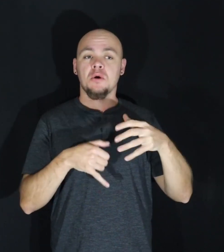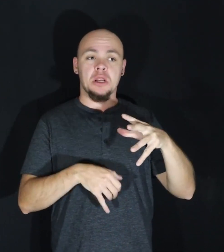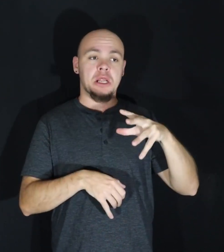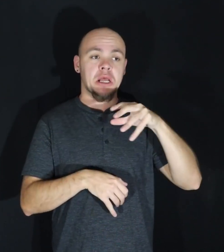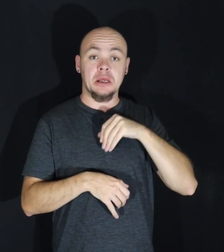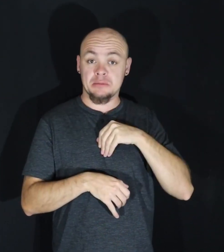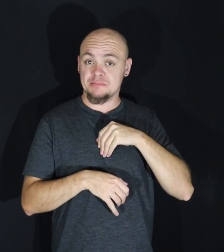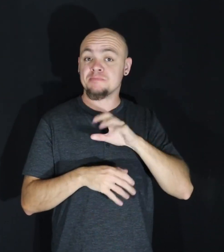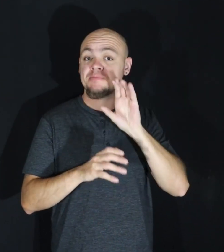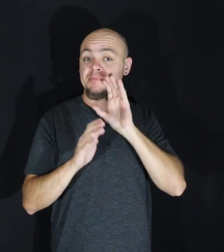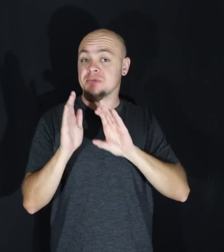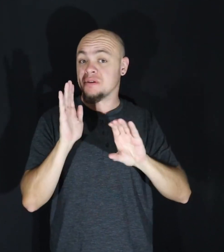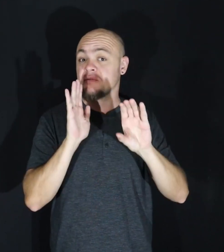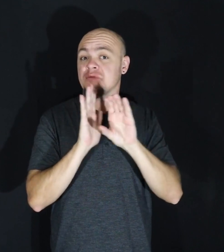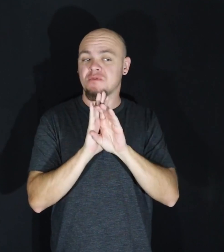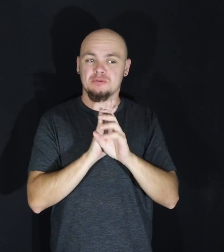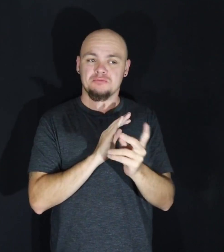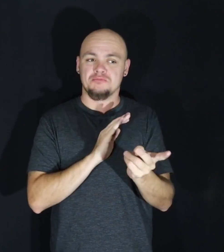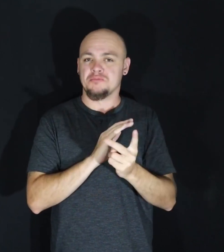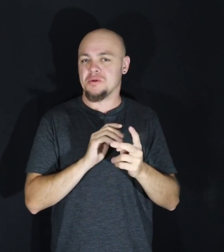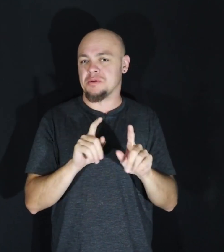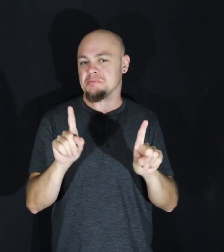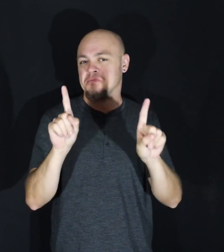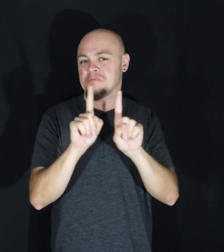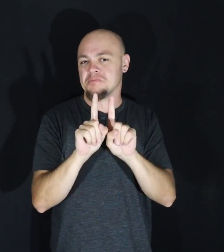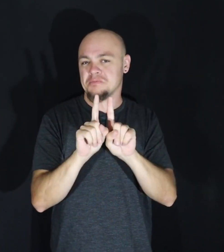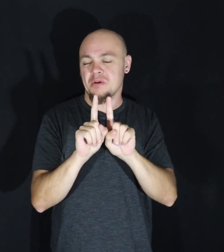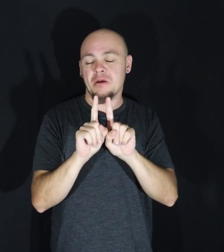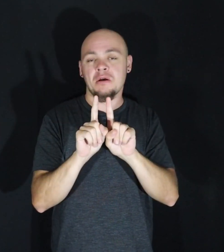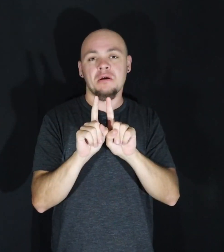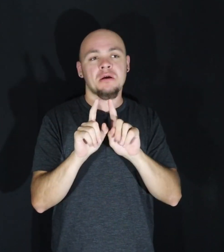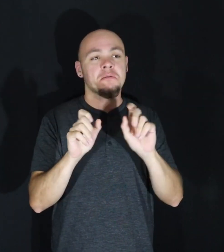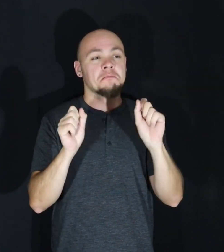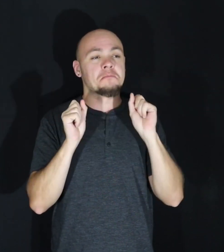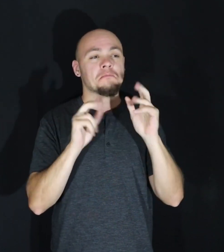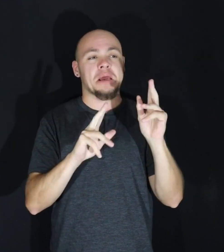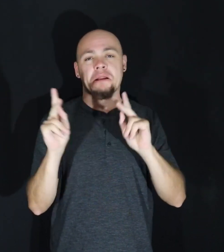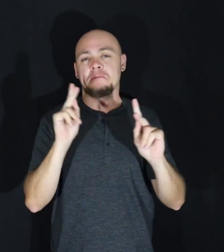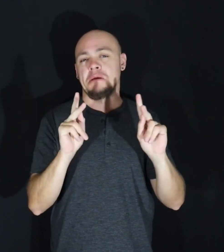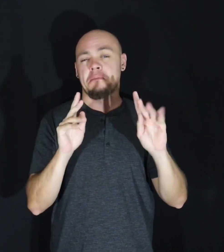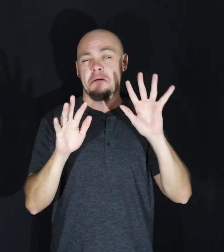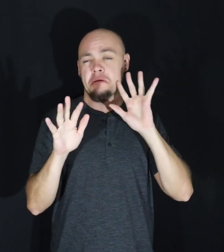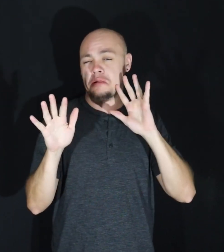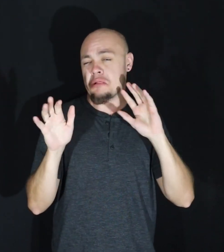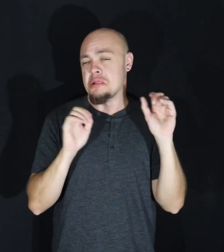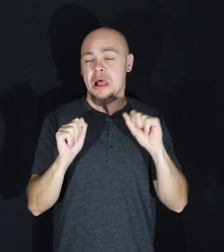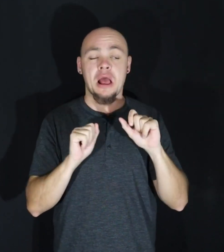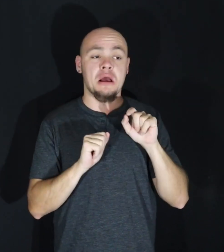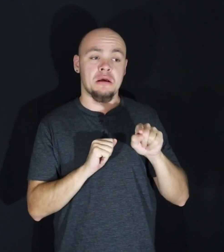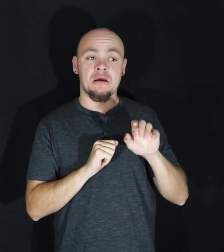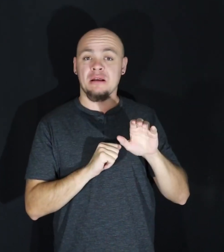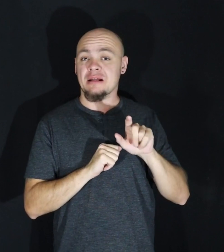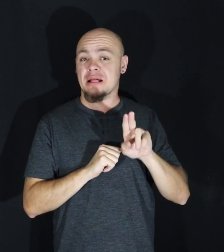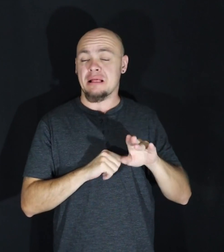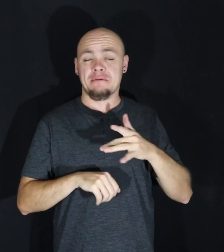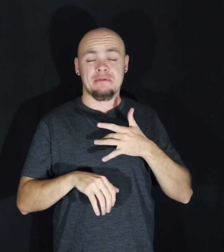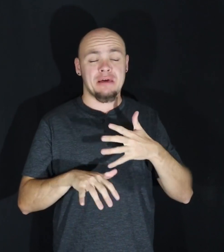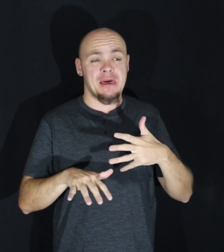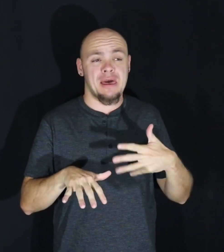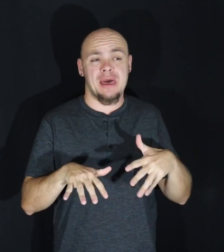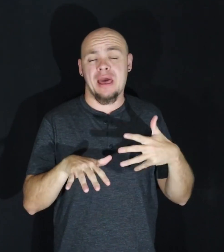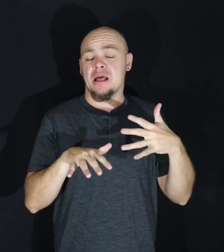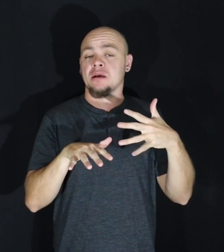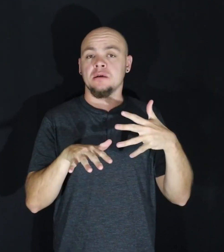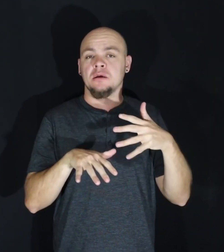a photo taken together. The room was full of people. It was noisy. Caleb was quite anxious.